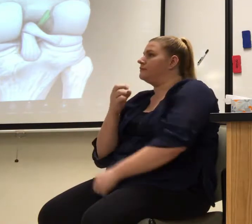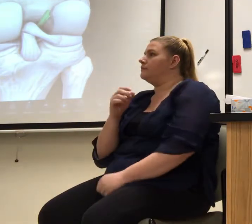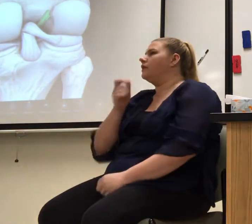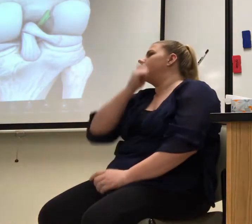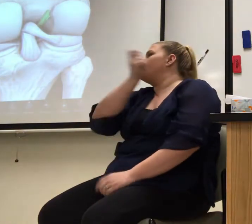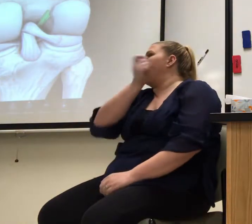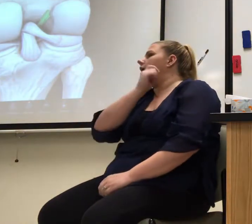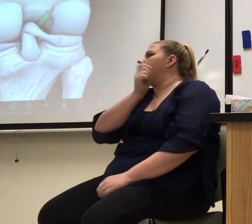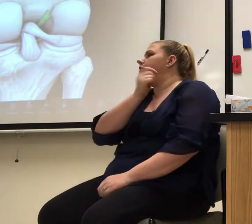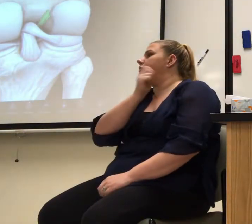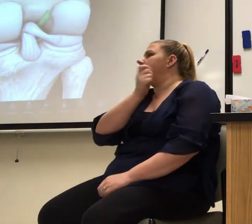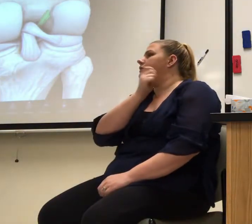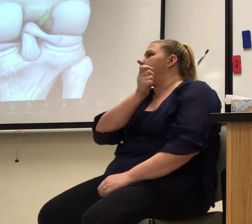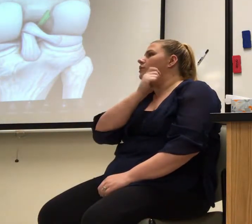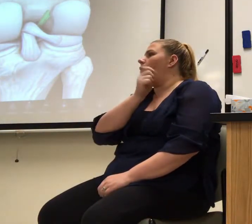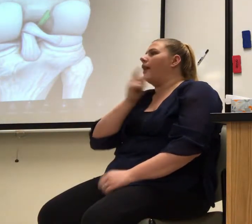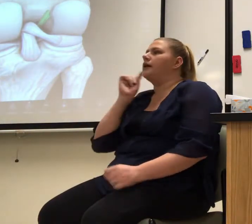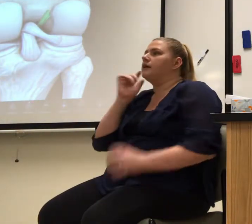to the front of the tibia.